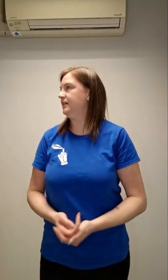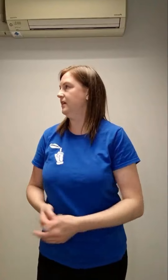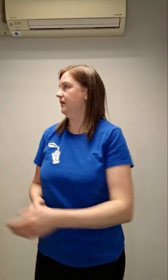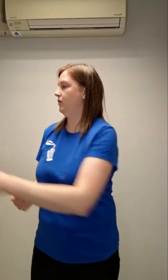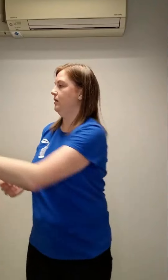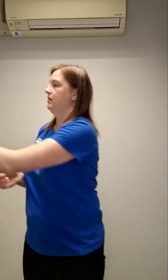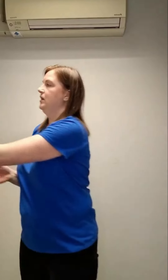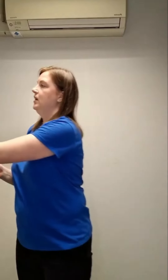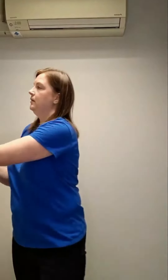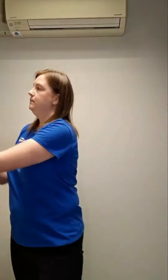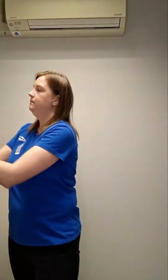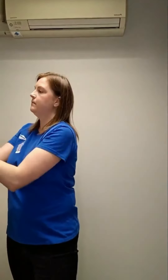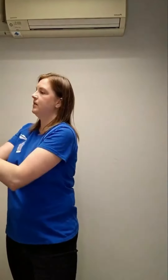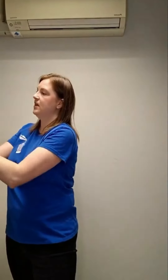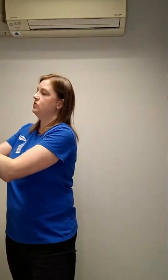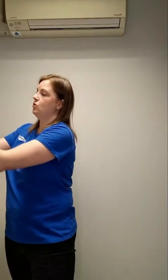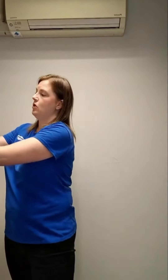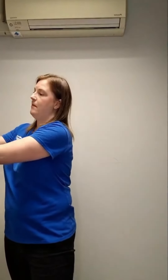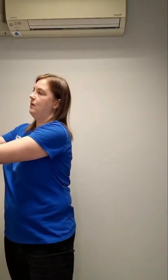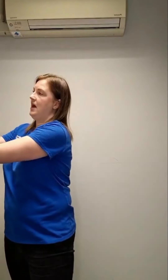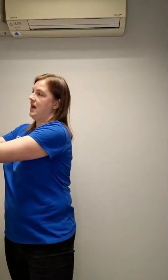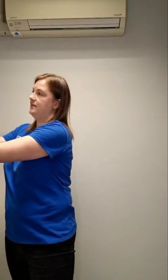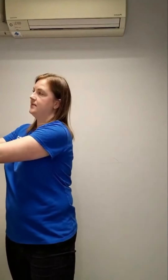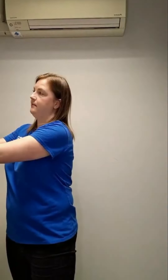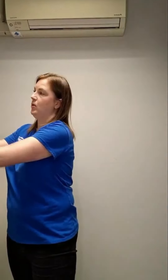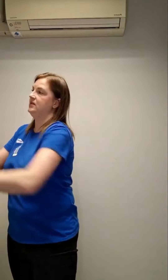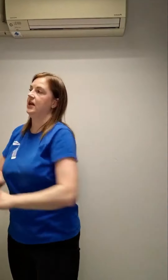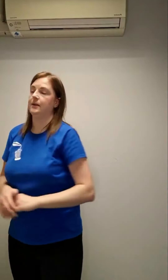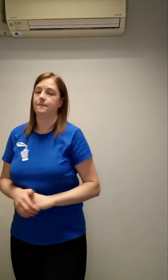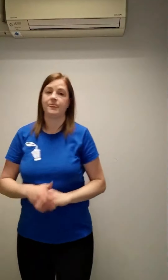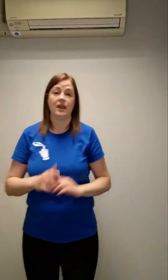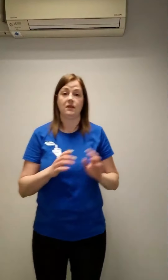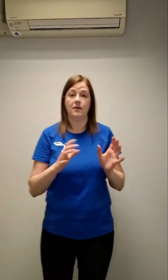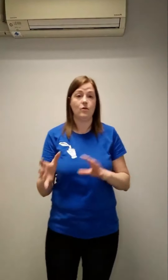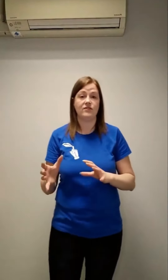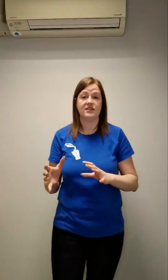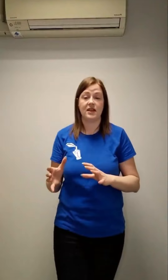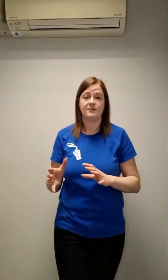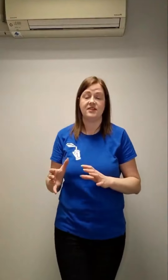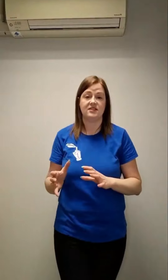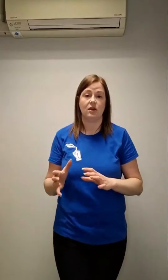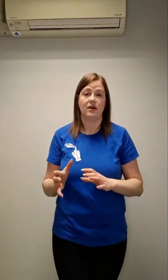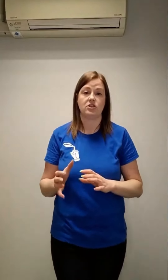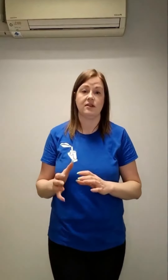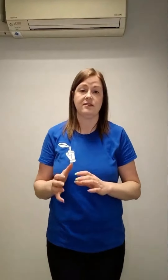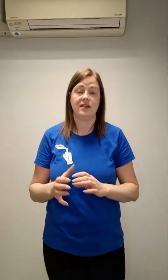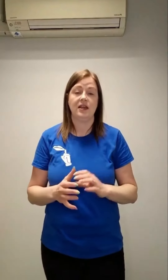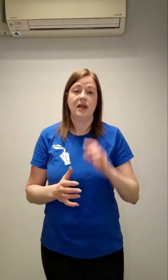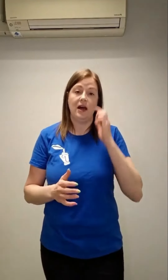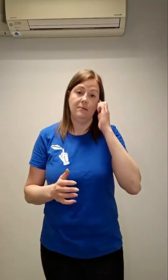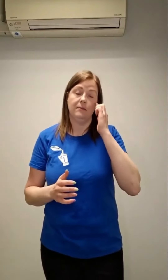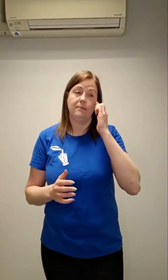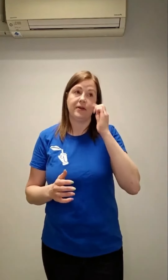There for you. We then talk about hands pointing. They move in the same 6 directions, but it